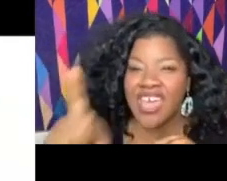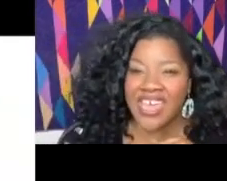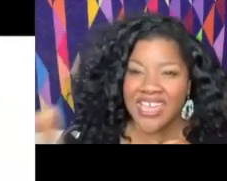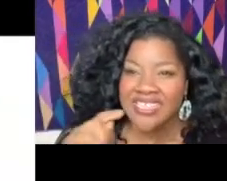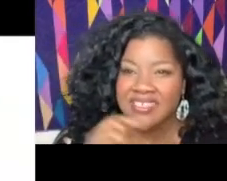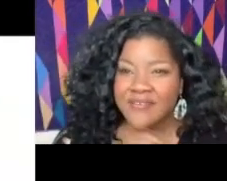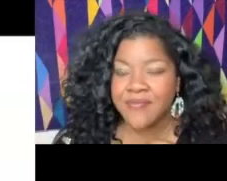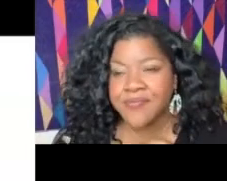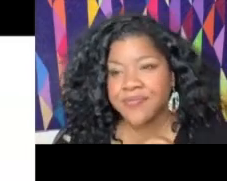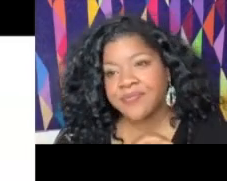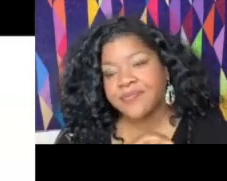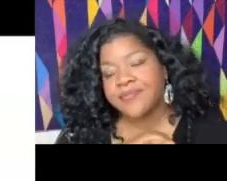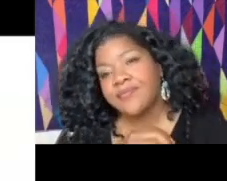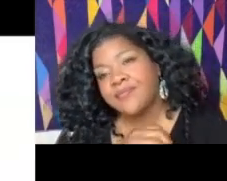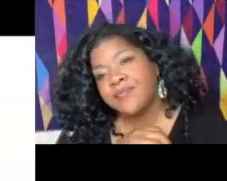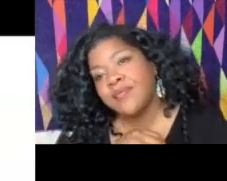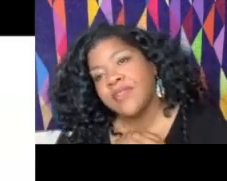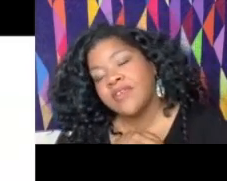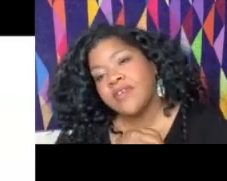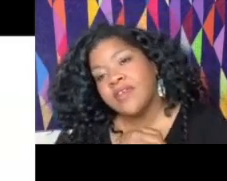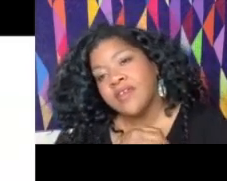and her hands.